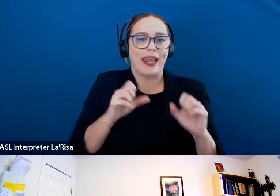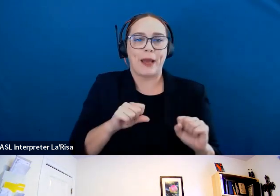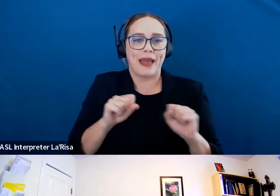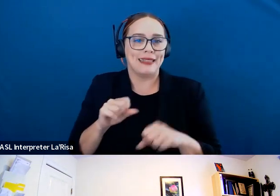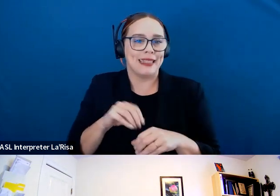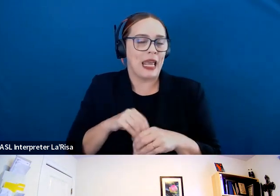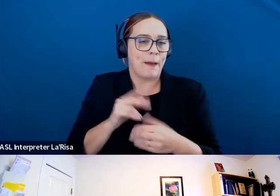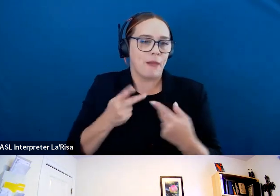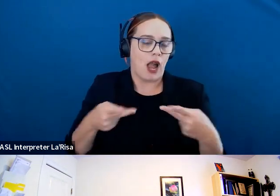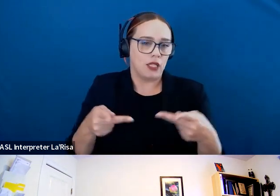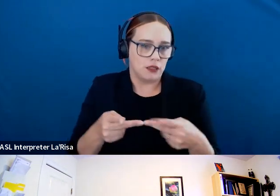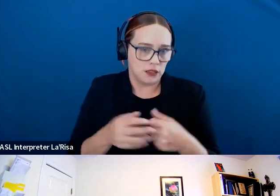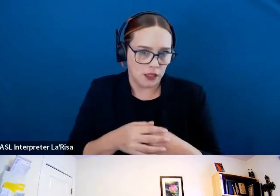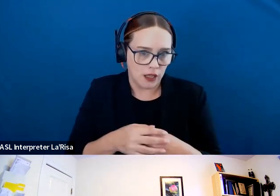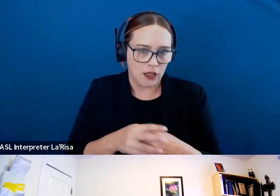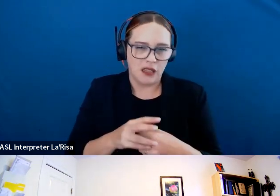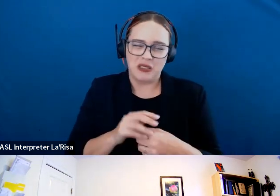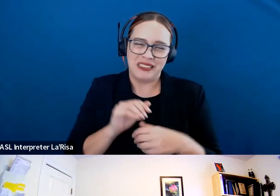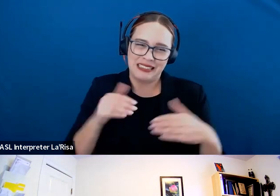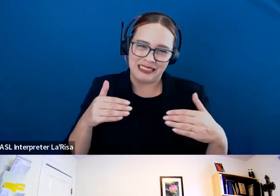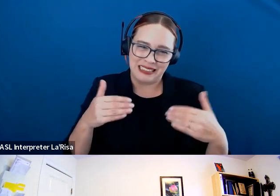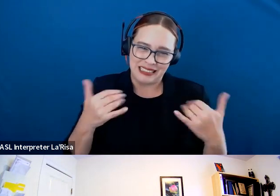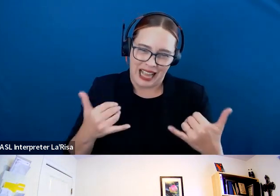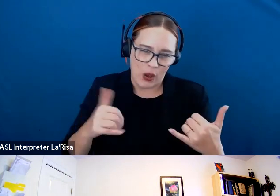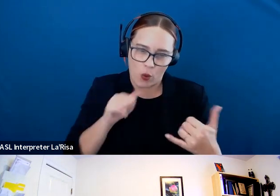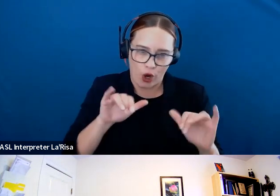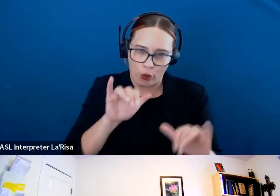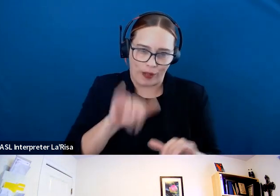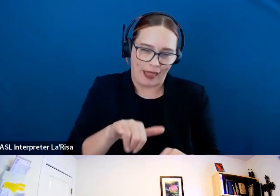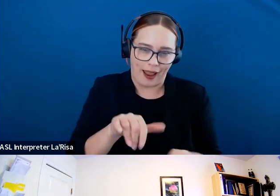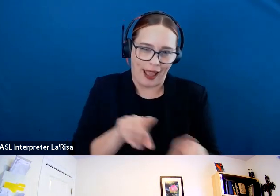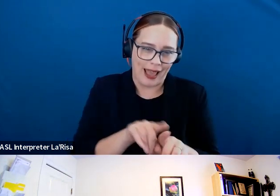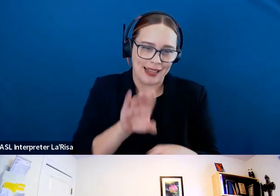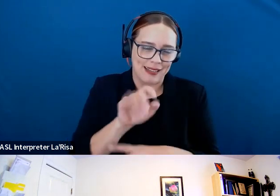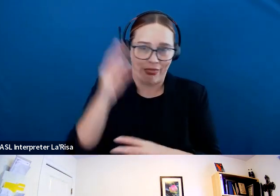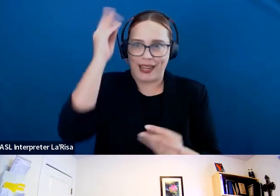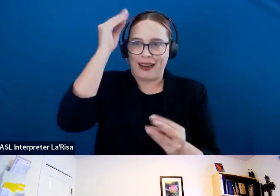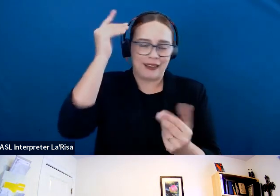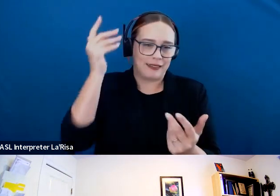not really something that we're doing as a CIL. That's not something that we're thinking of.